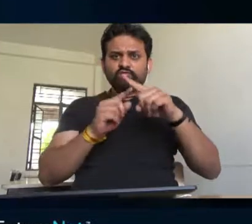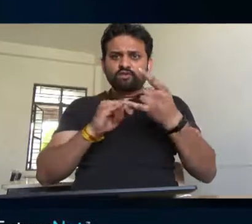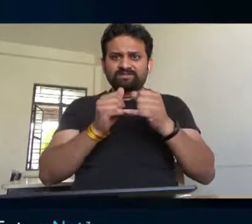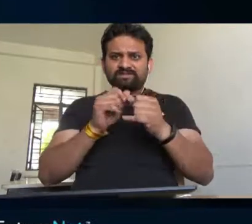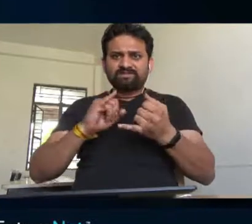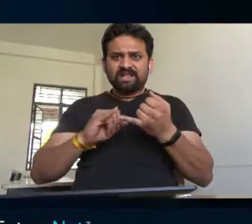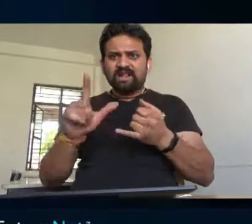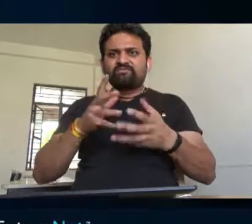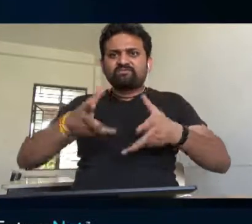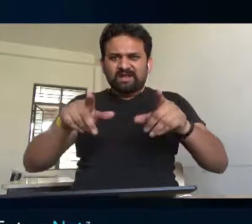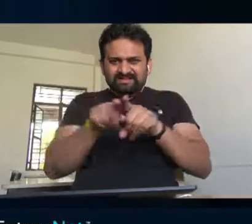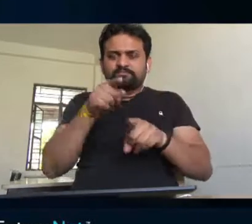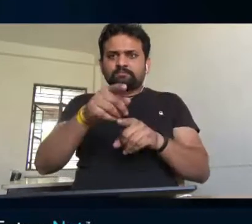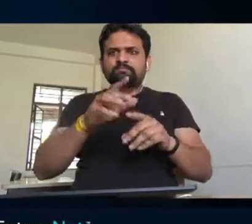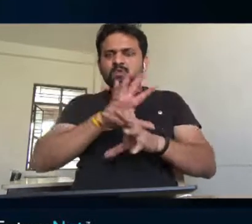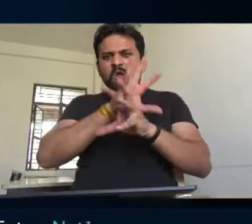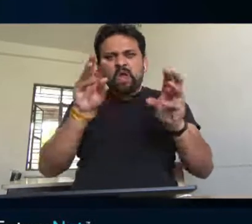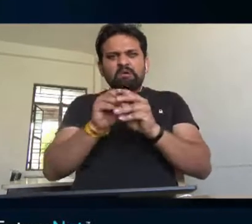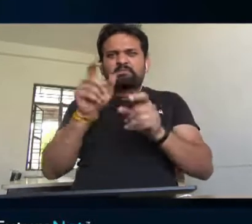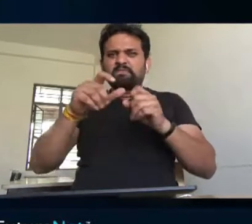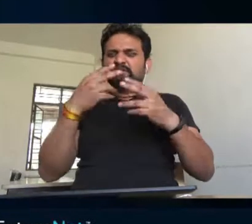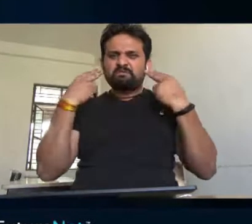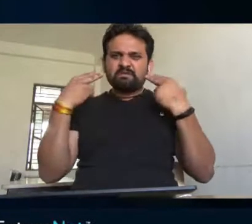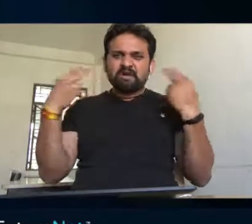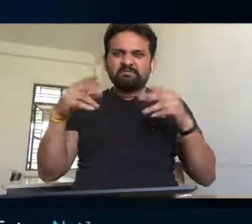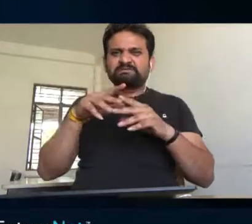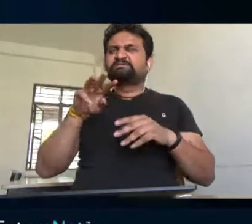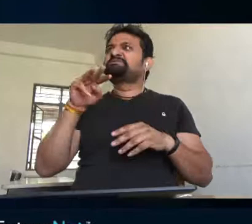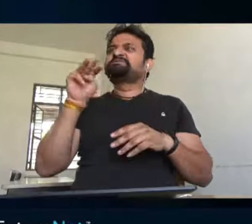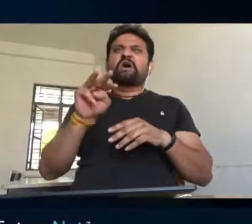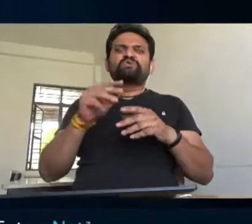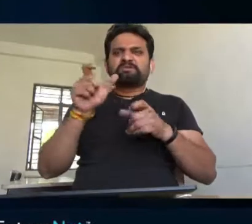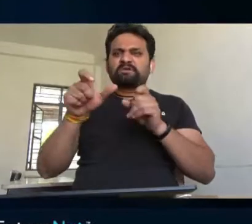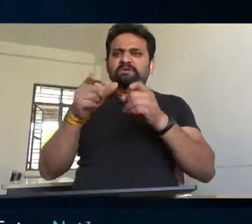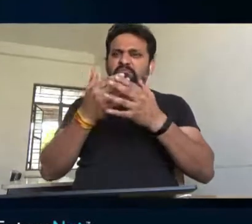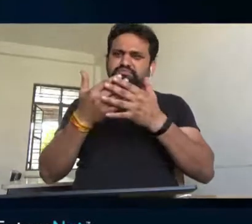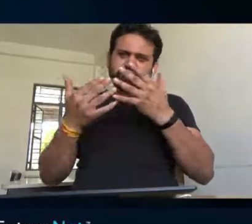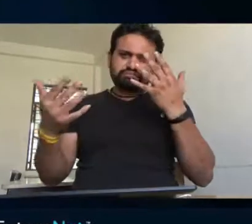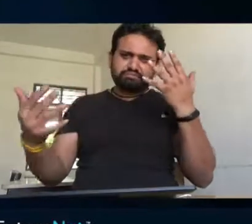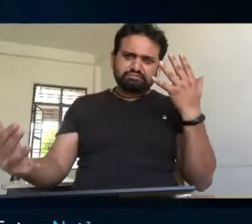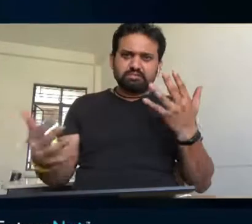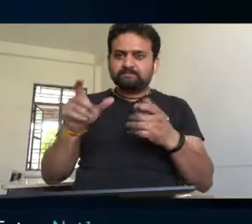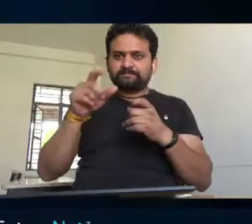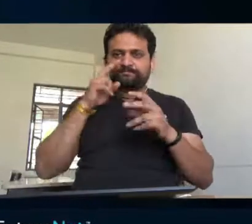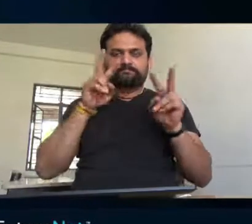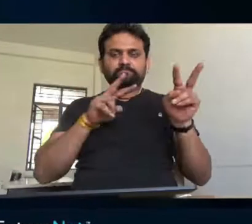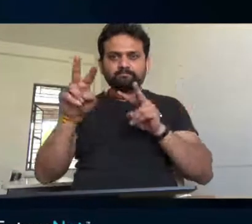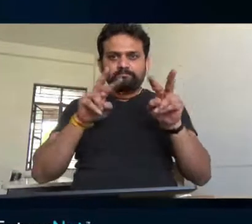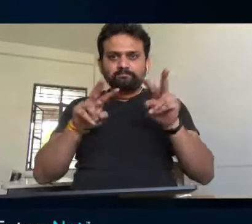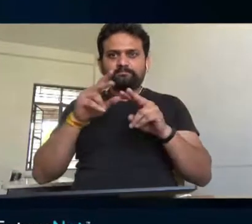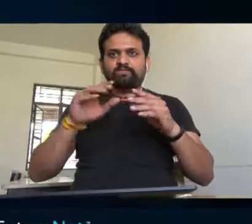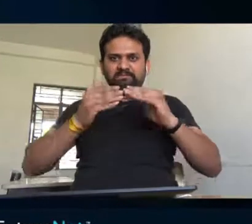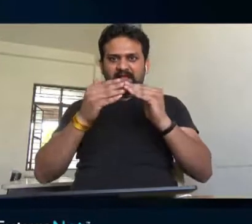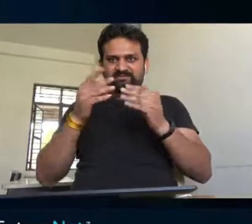in the whole Europe, they ask what company is FutureNet, what's FutureNet, but also in Slovenia, because